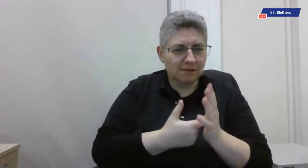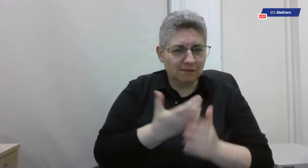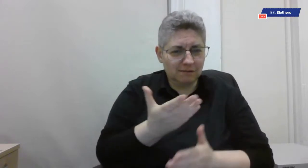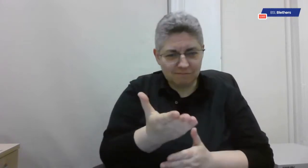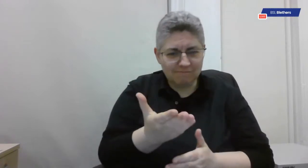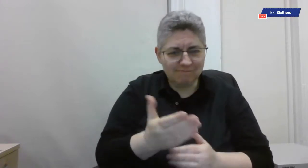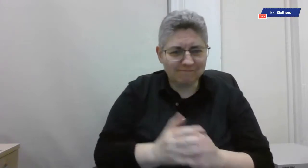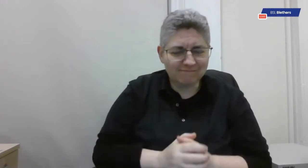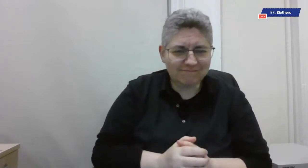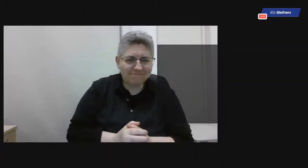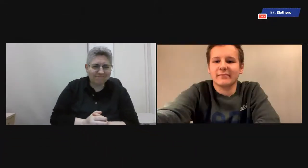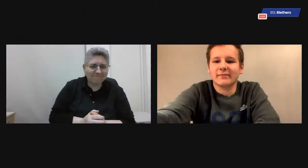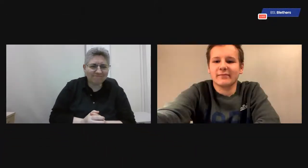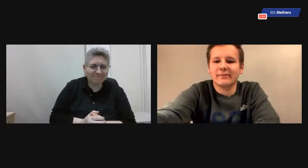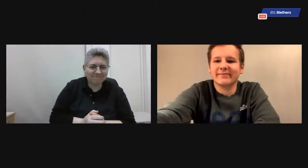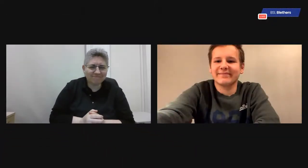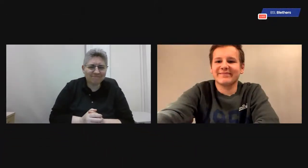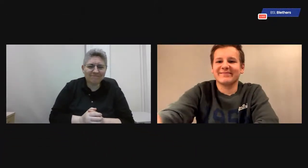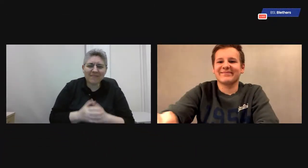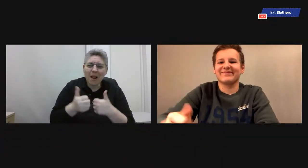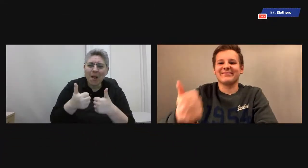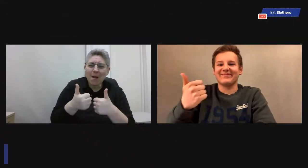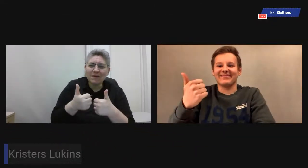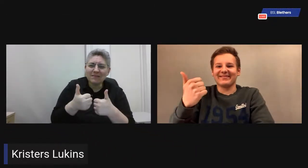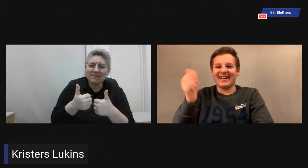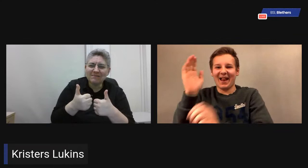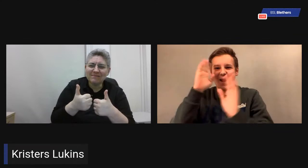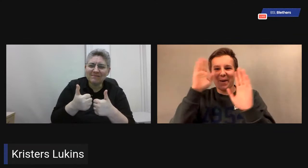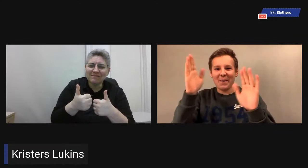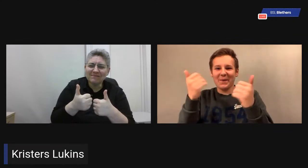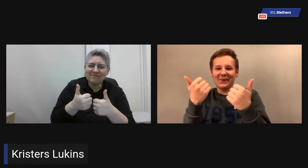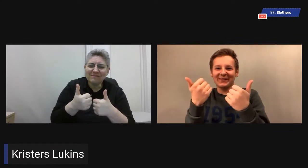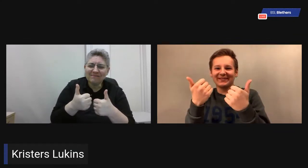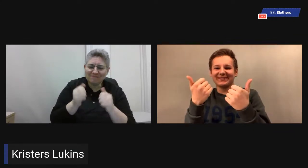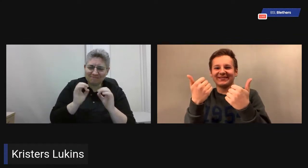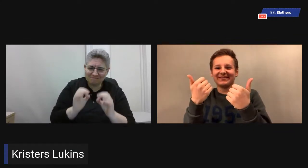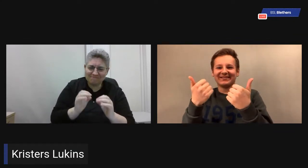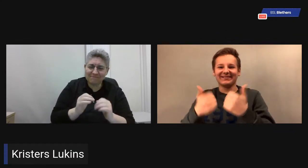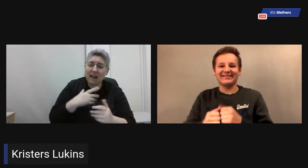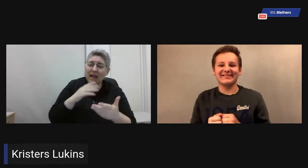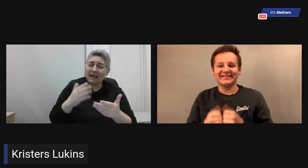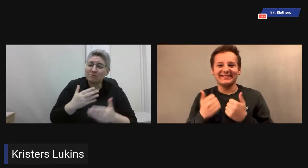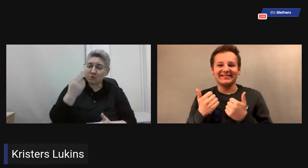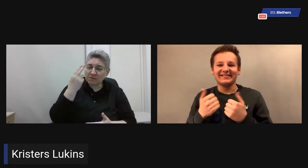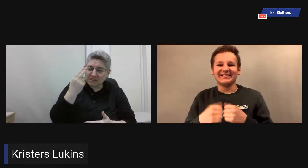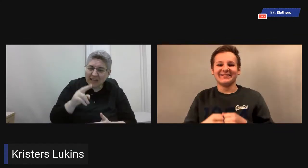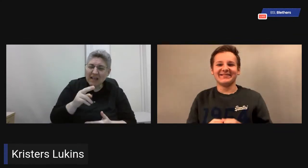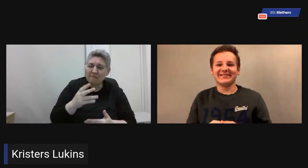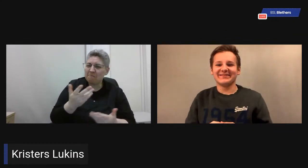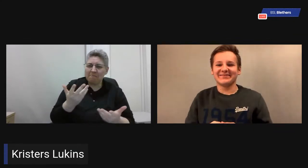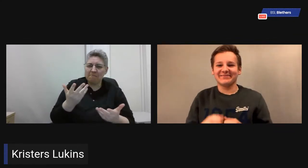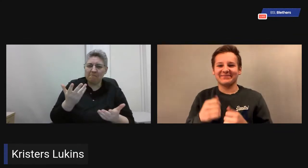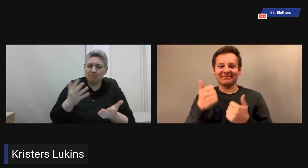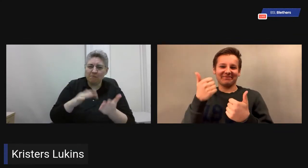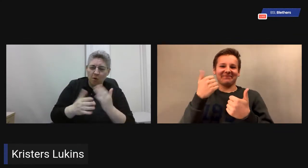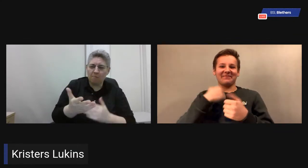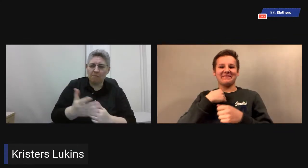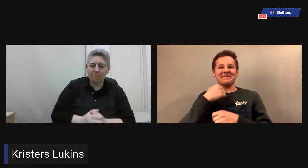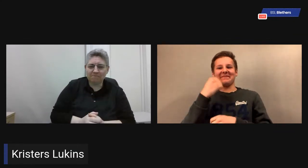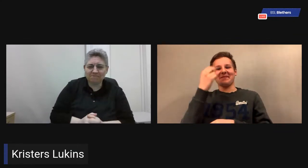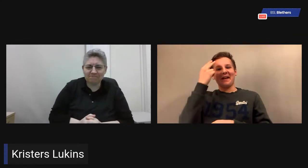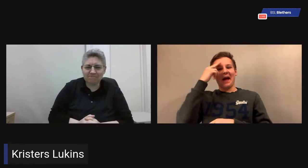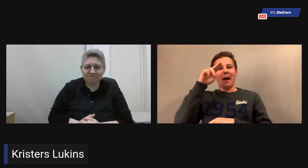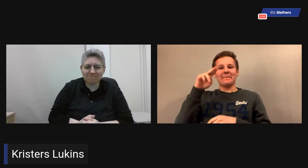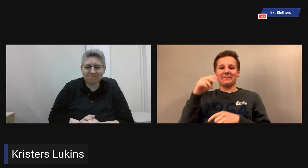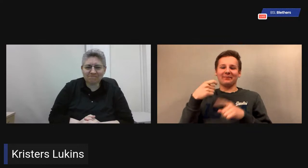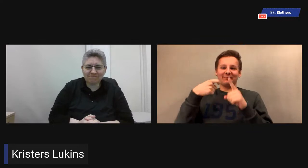first of all, I'd like to welcome Kristers Lukins. Hello, Kristers. Hello, Avril. Hi, could